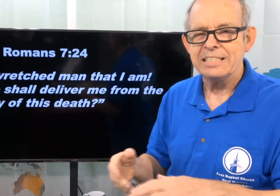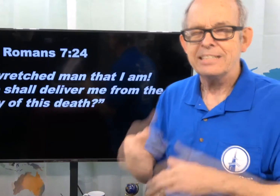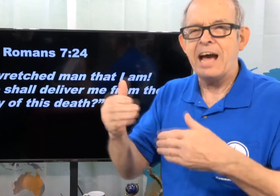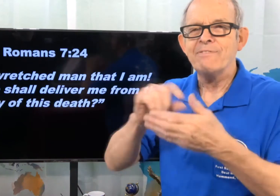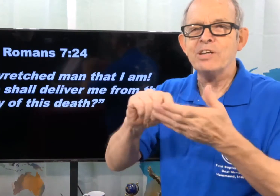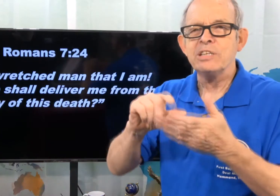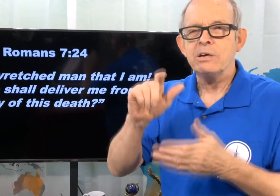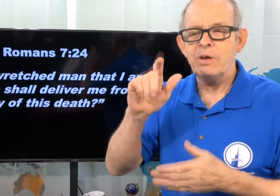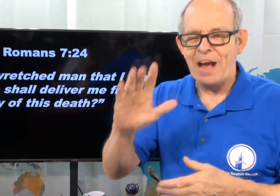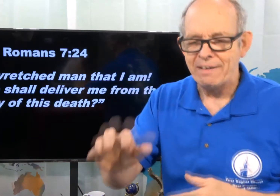Not verse